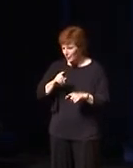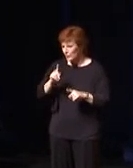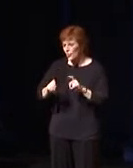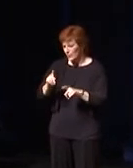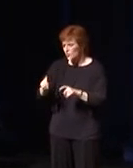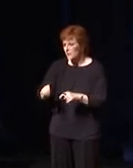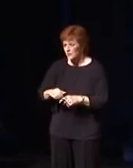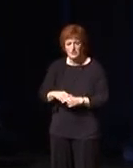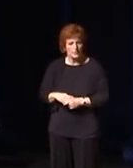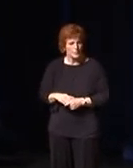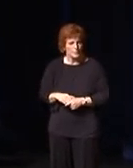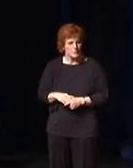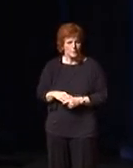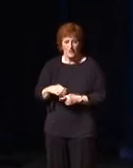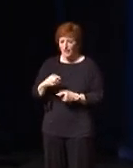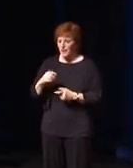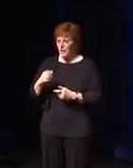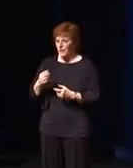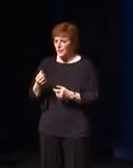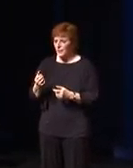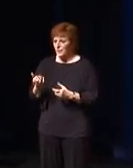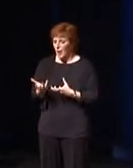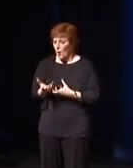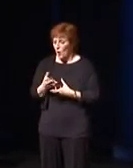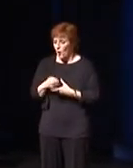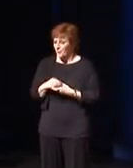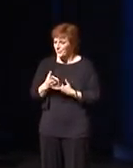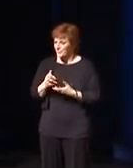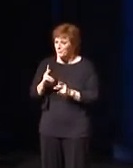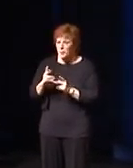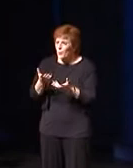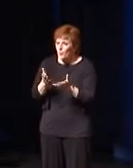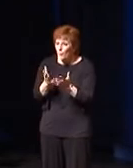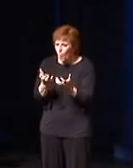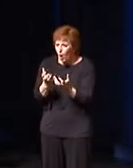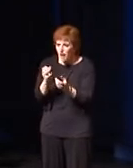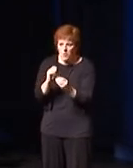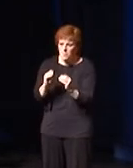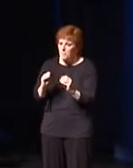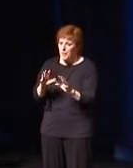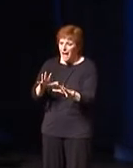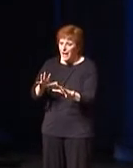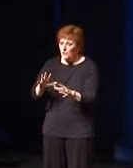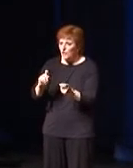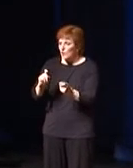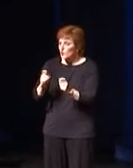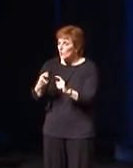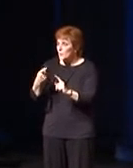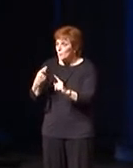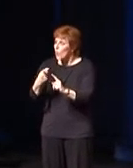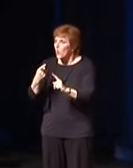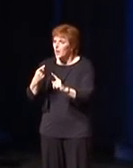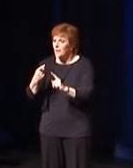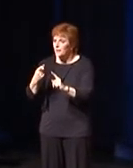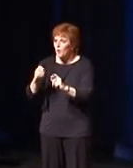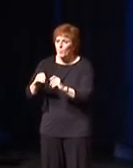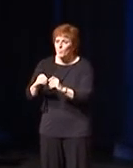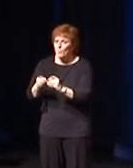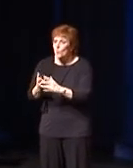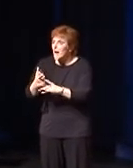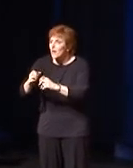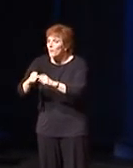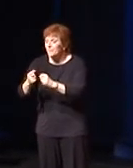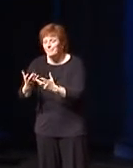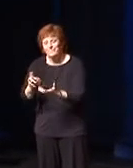question that I get asked all the time in autism. People are always looking for a magic turning point, a magic breakthrough. There's not. It's a